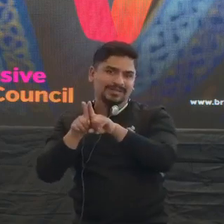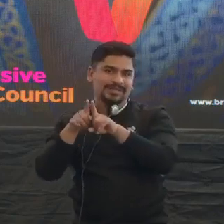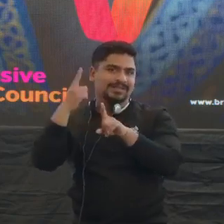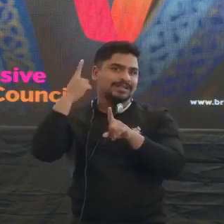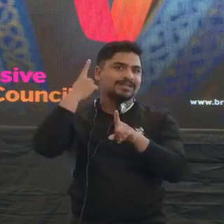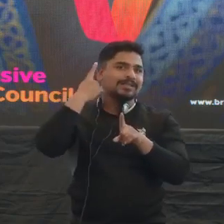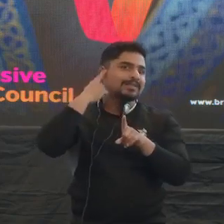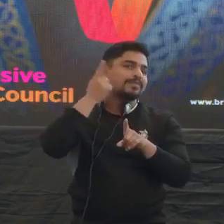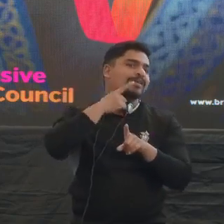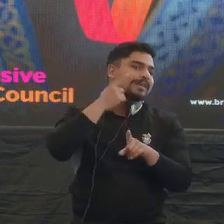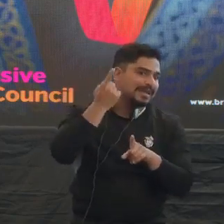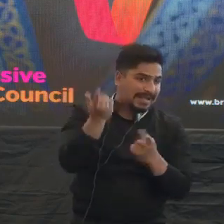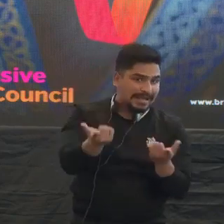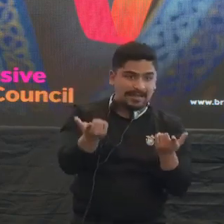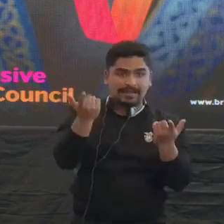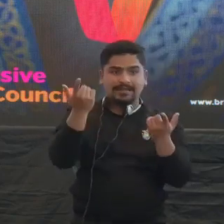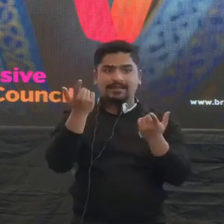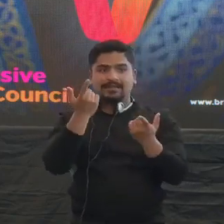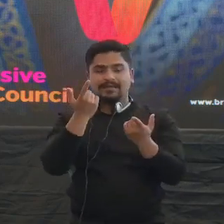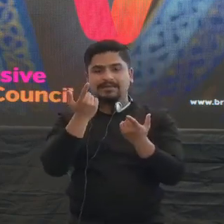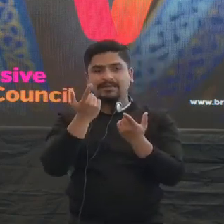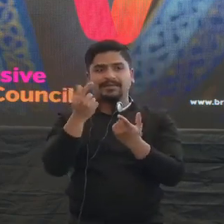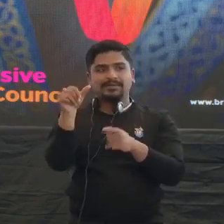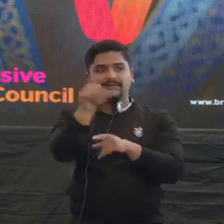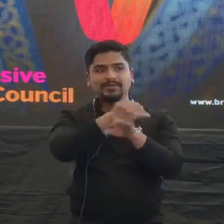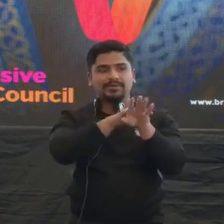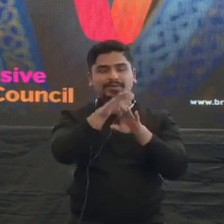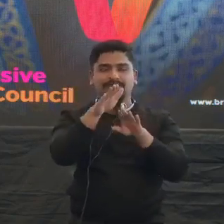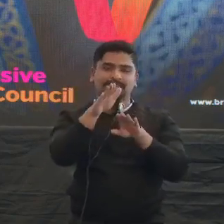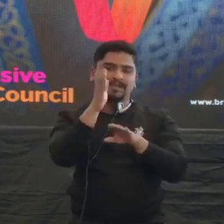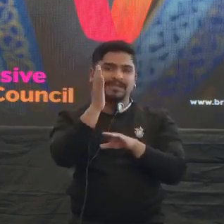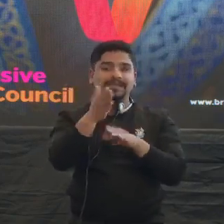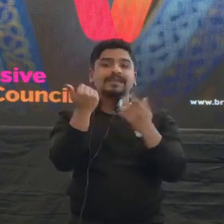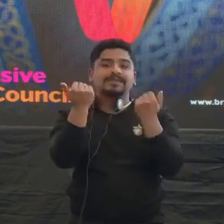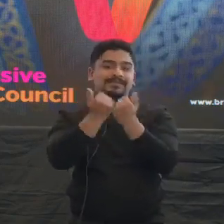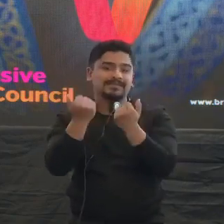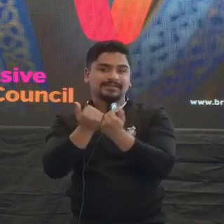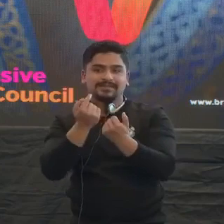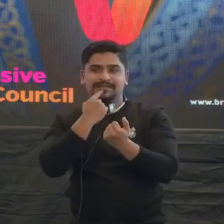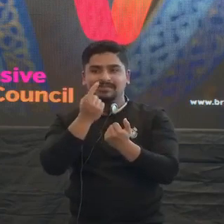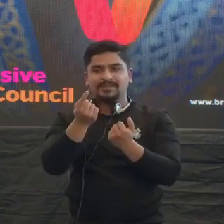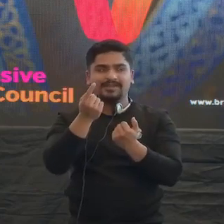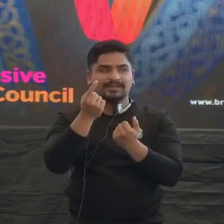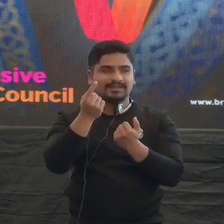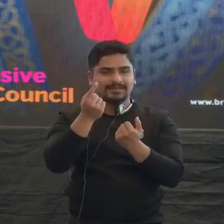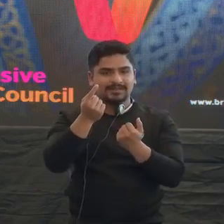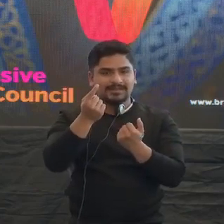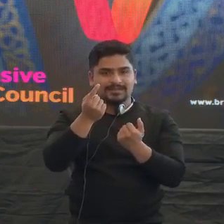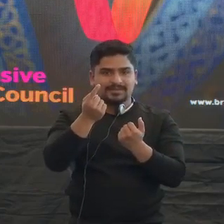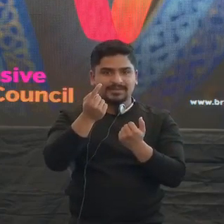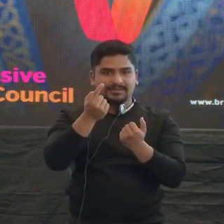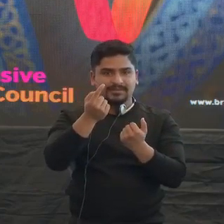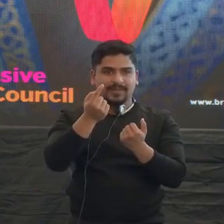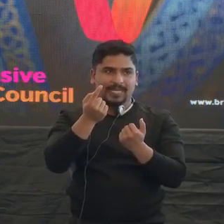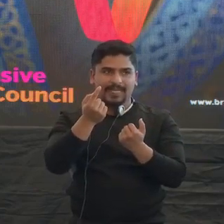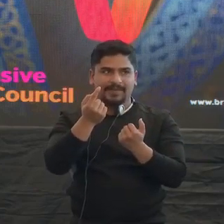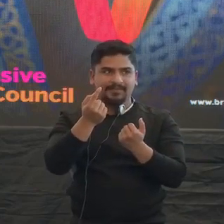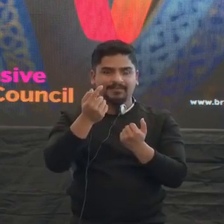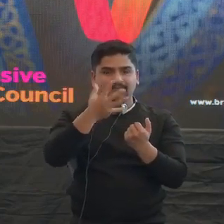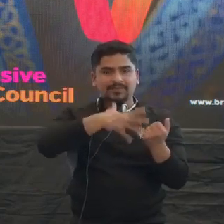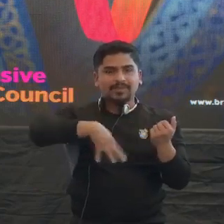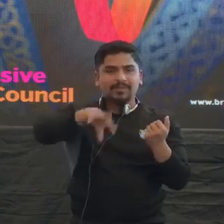impaired, and they perceive and they practice all those